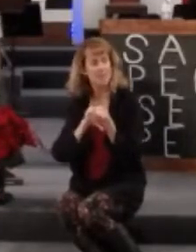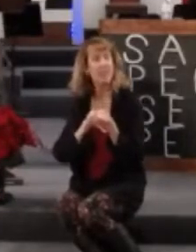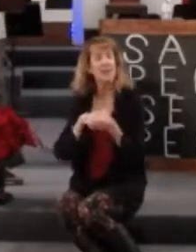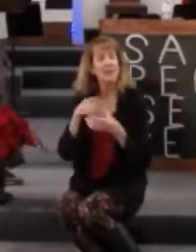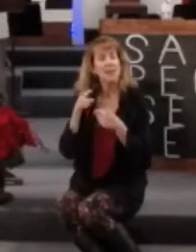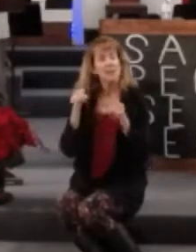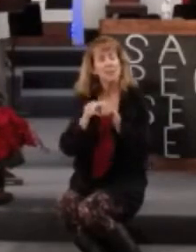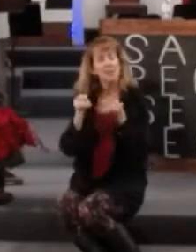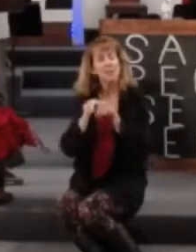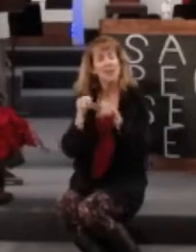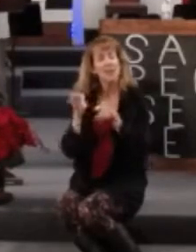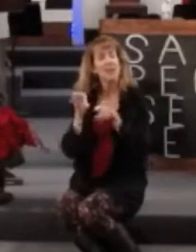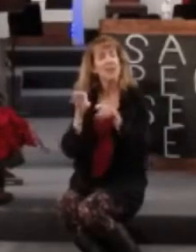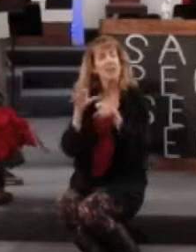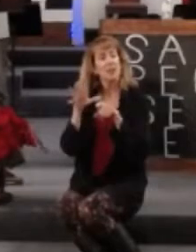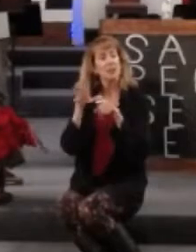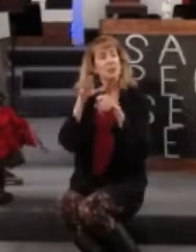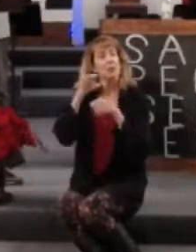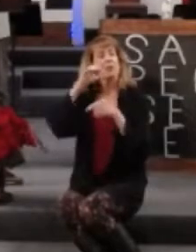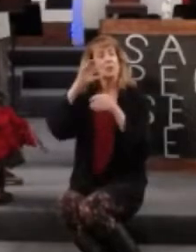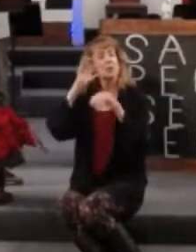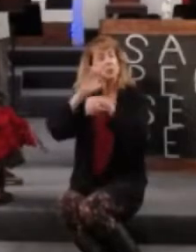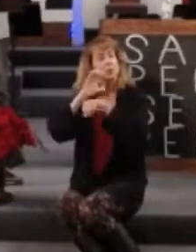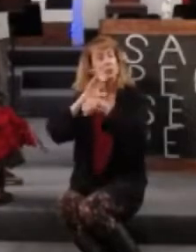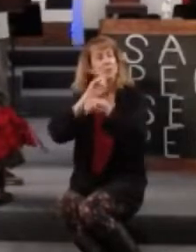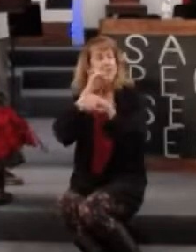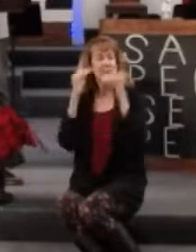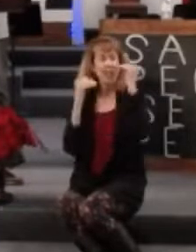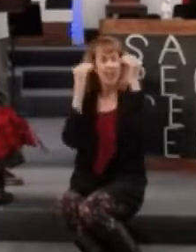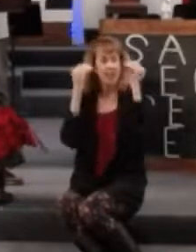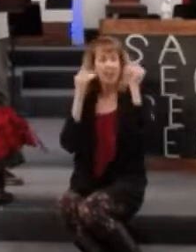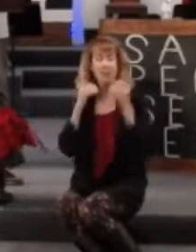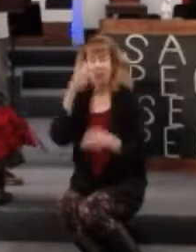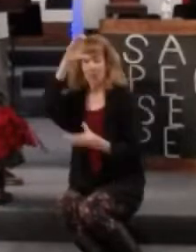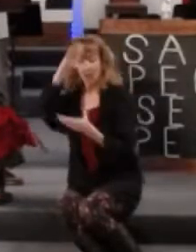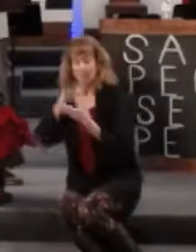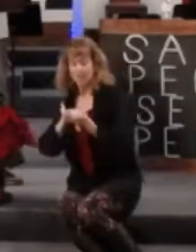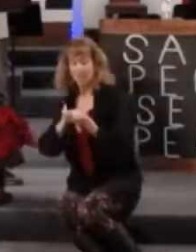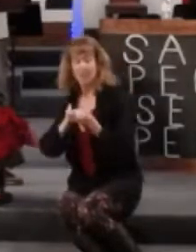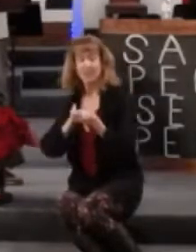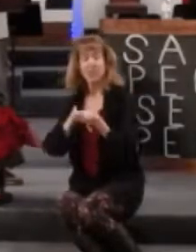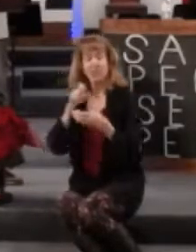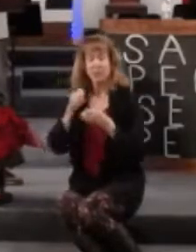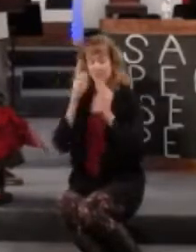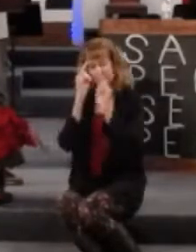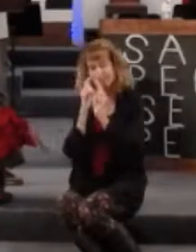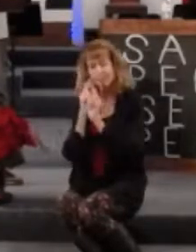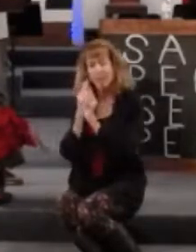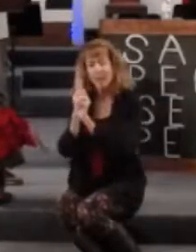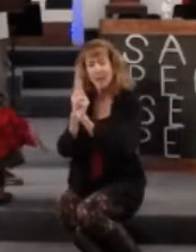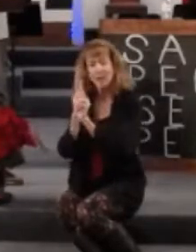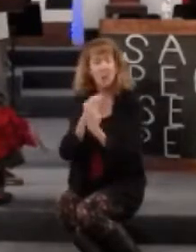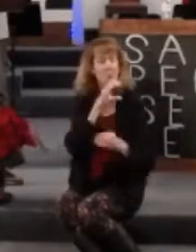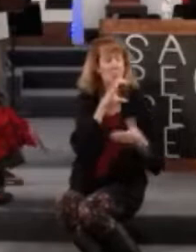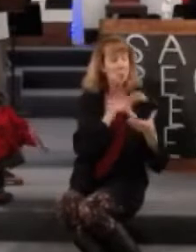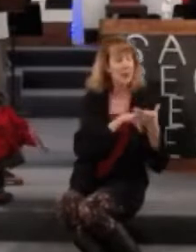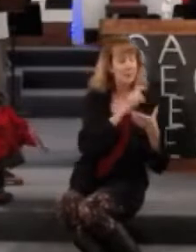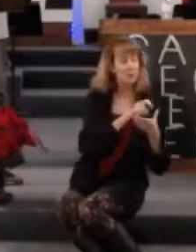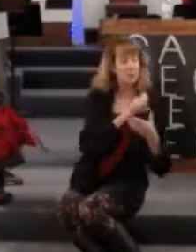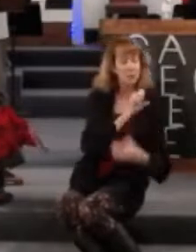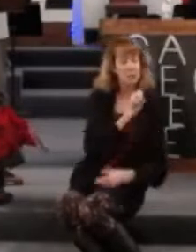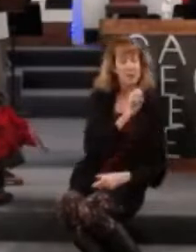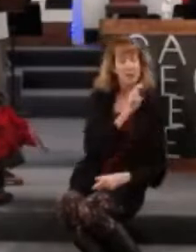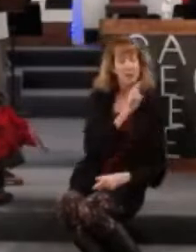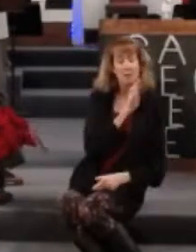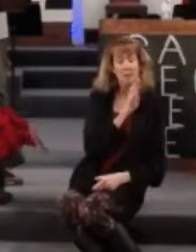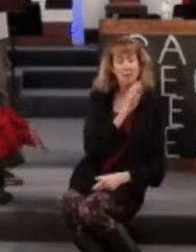the church, his body, of which he is the Savior. Now, as the church submits to Christ, so also wives should submit to